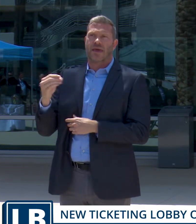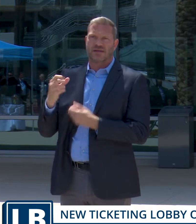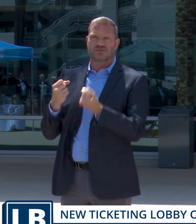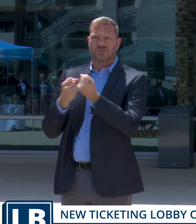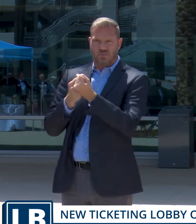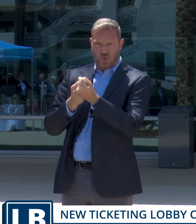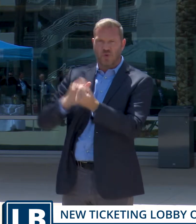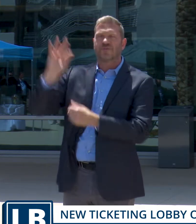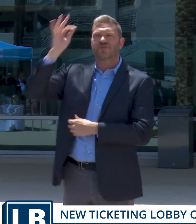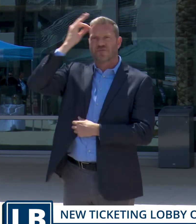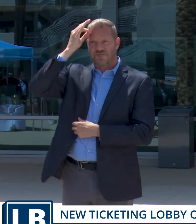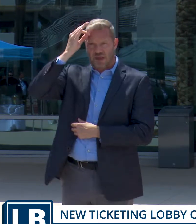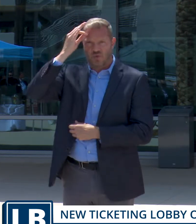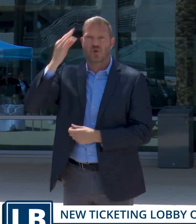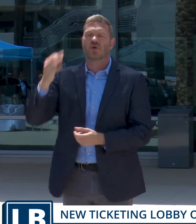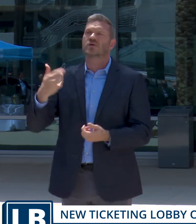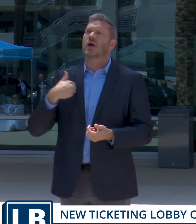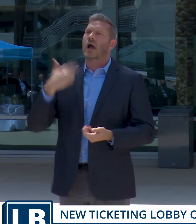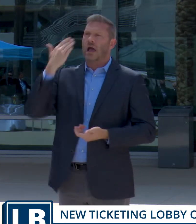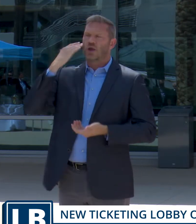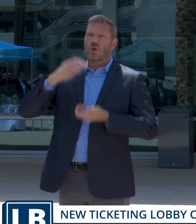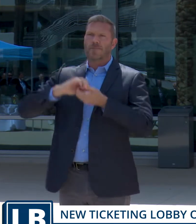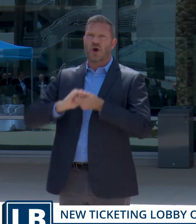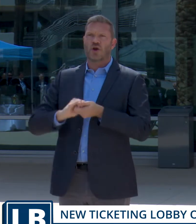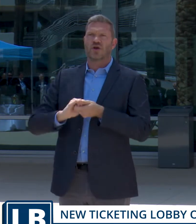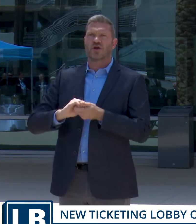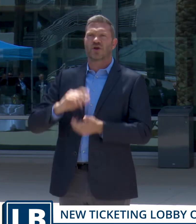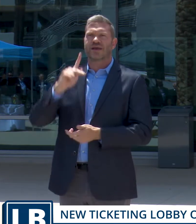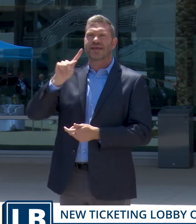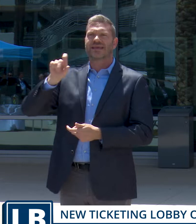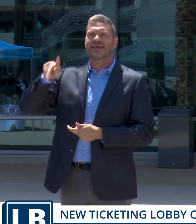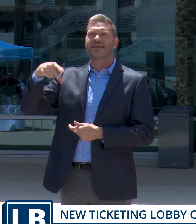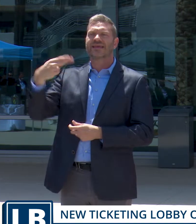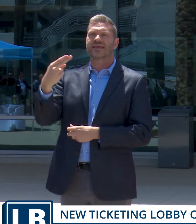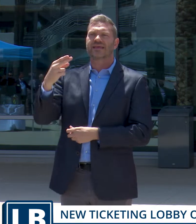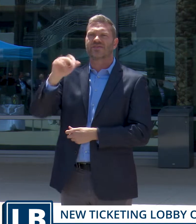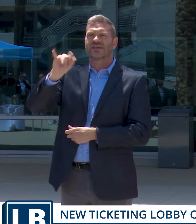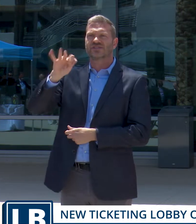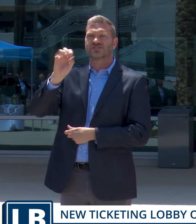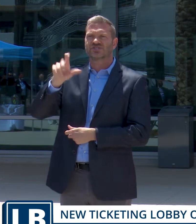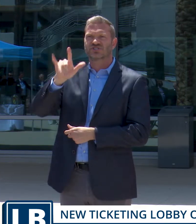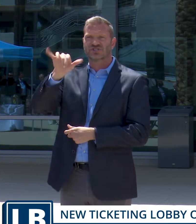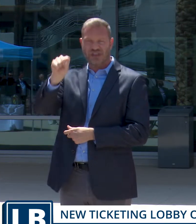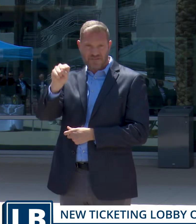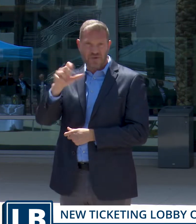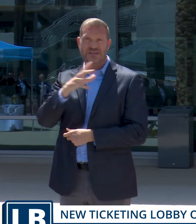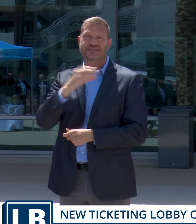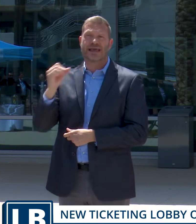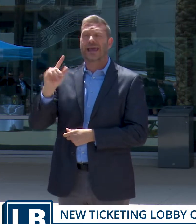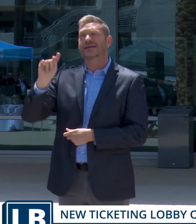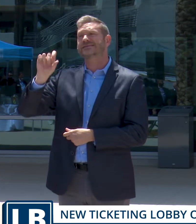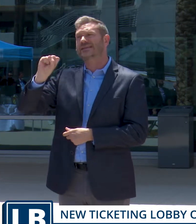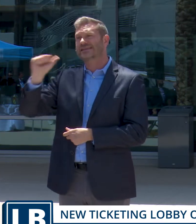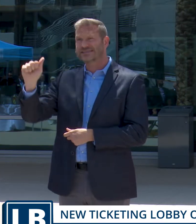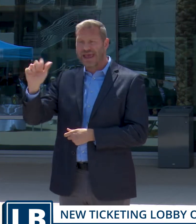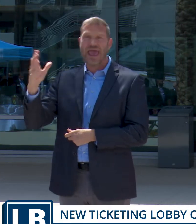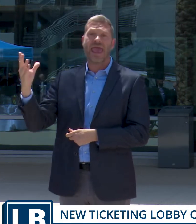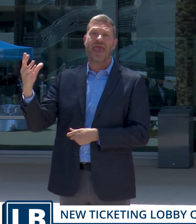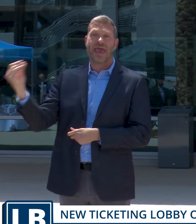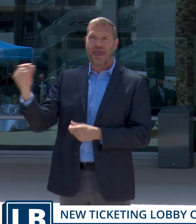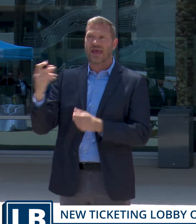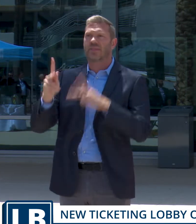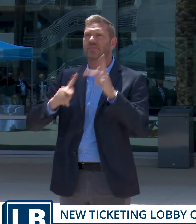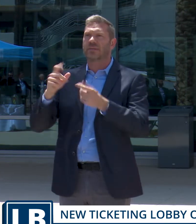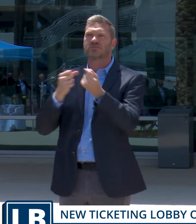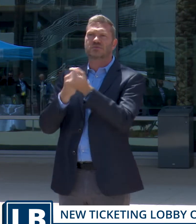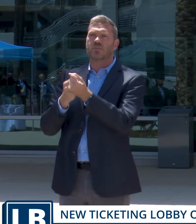Federal Security Director Keith Jeffries is here, and just to the entire TSA, to all representatives in D.C. for their support for this project.